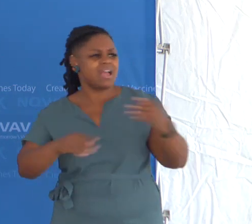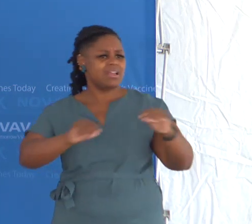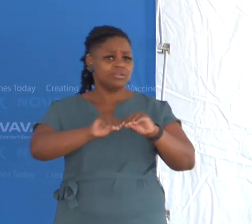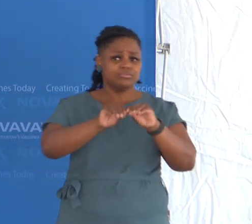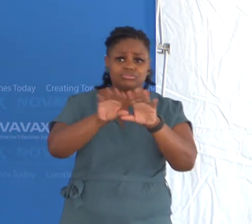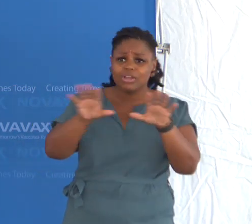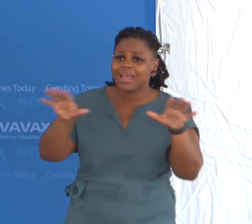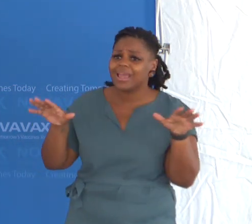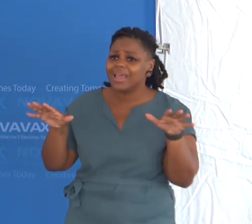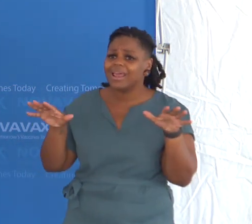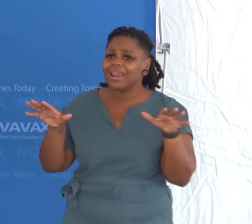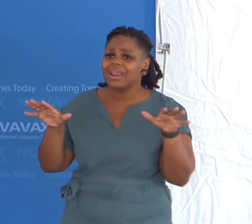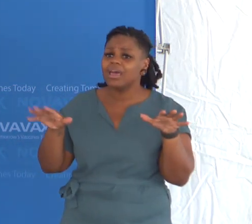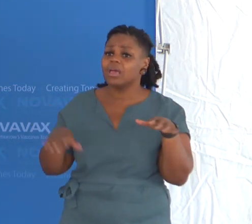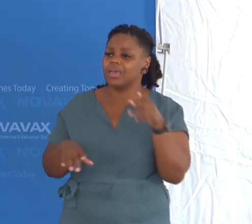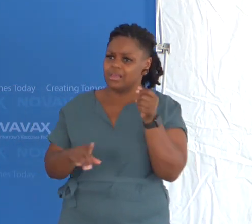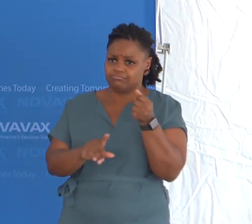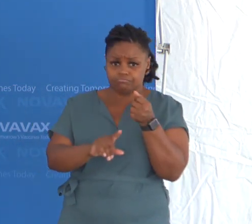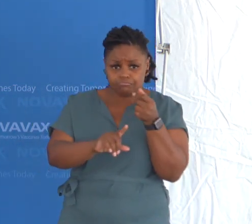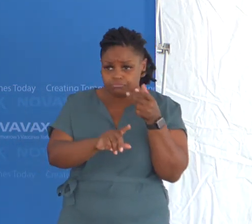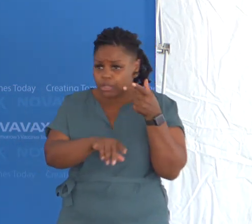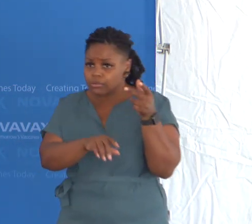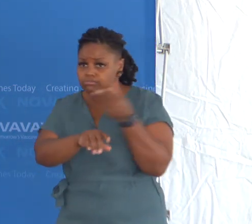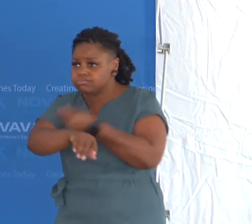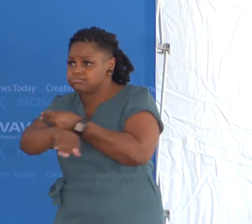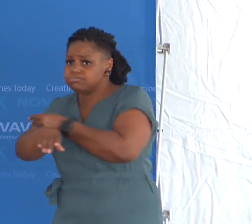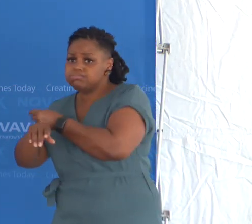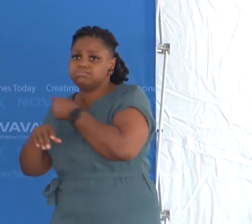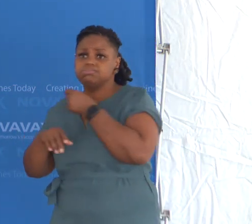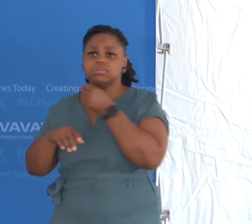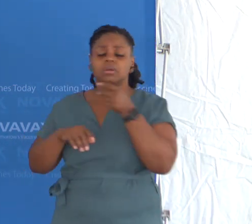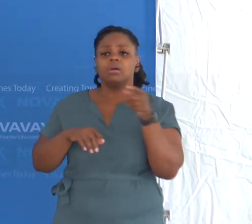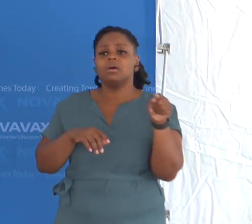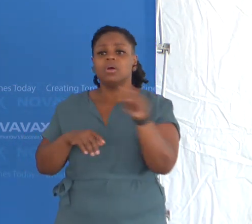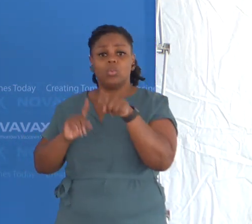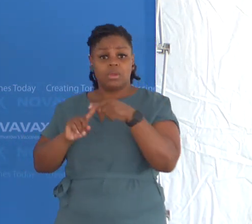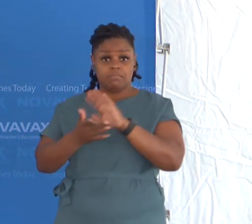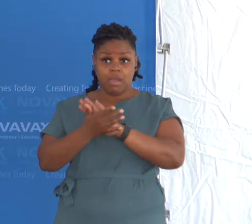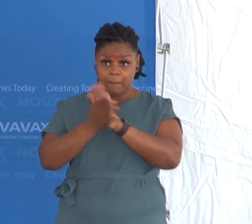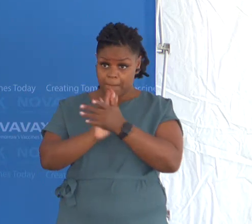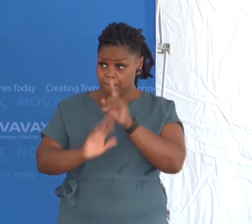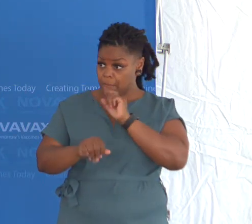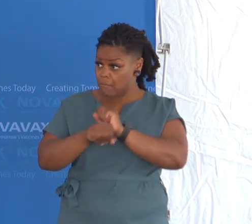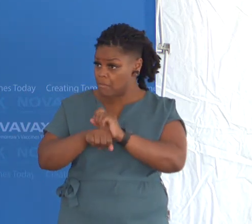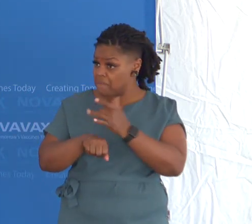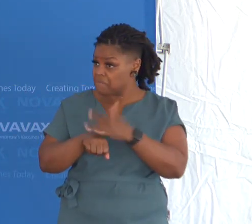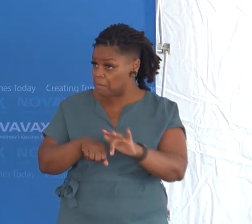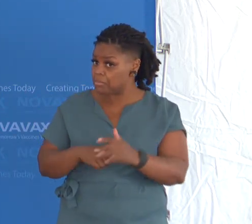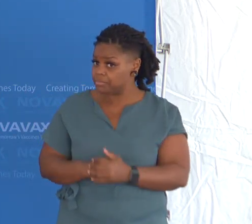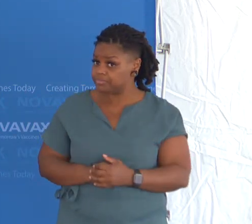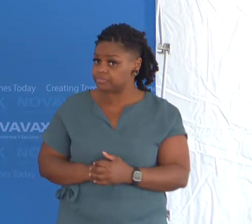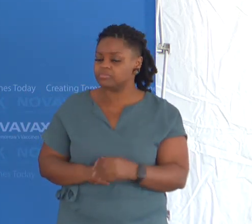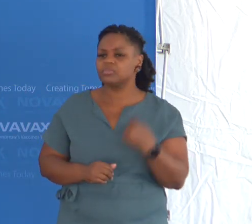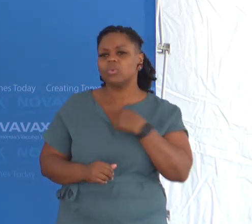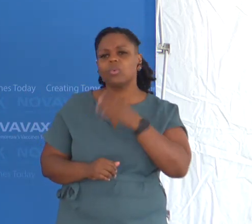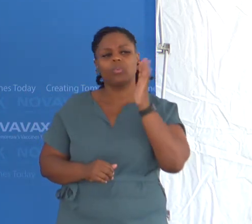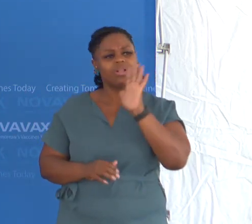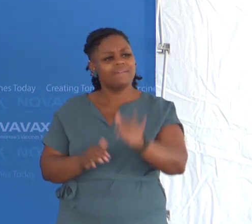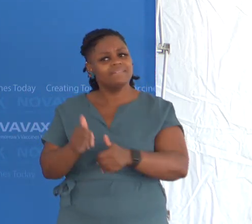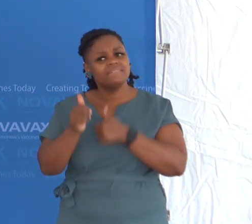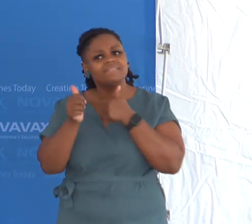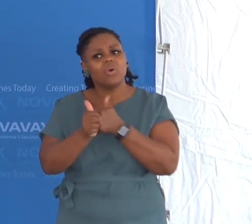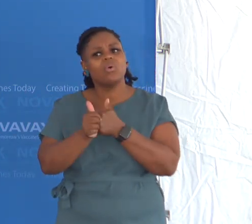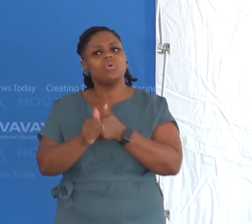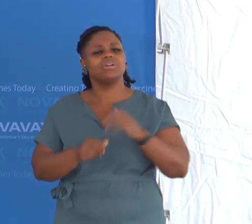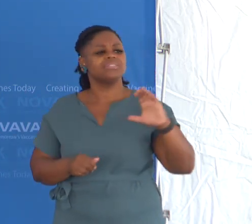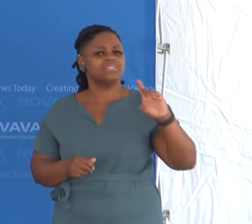administering a vaccine just as soon as it becomes available. Following CDC guidelines, this plan will immediately make